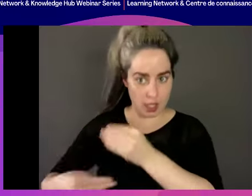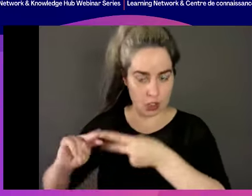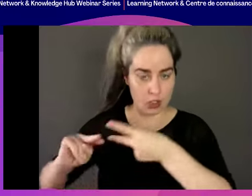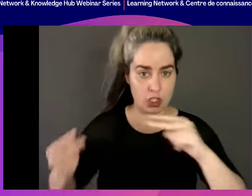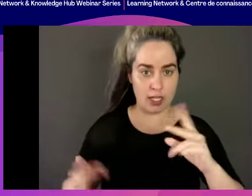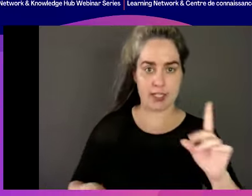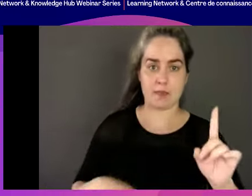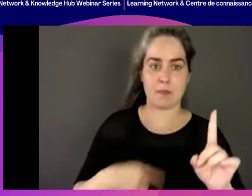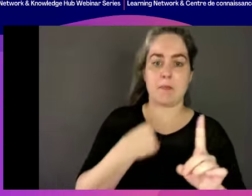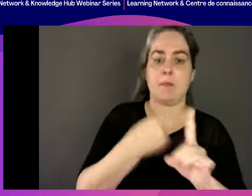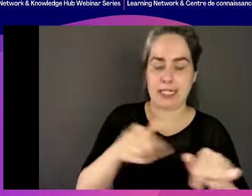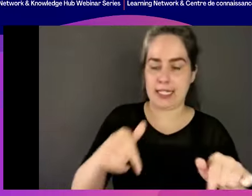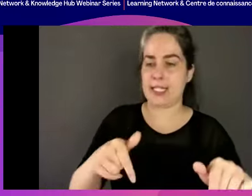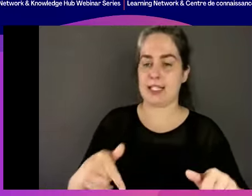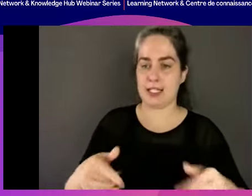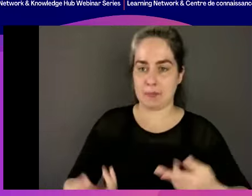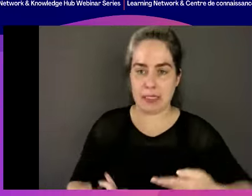increased depressive symptoms.